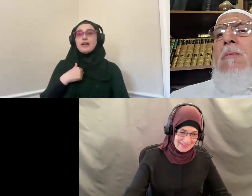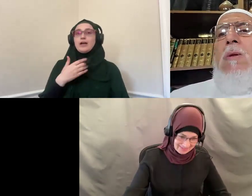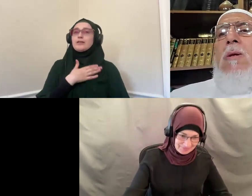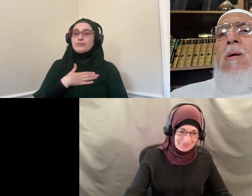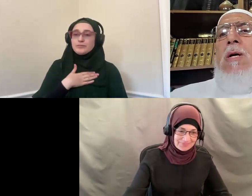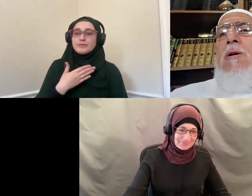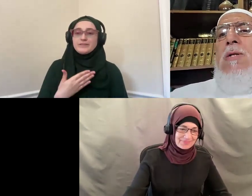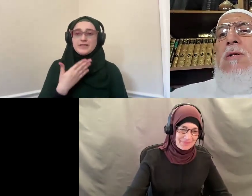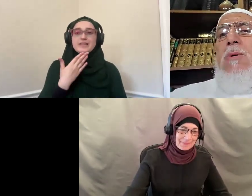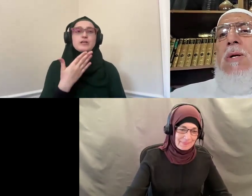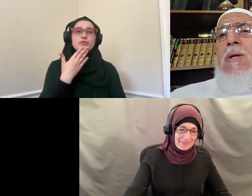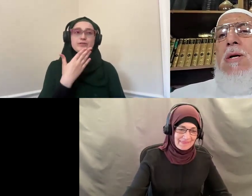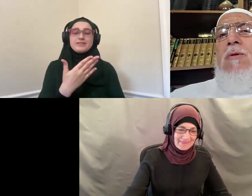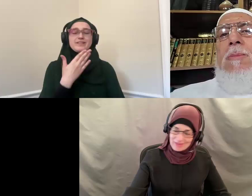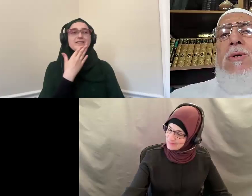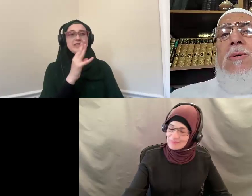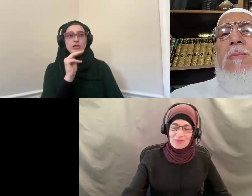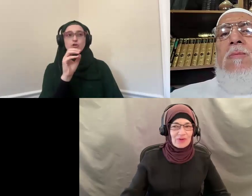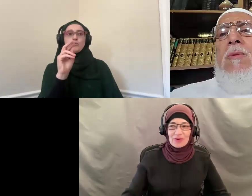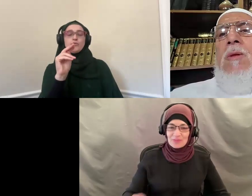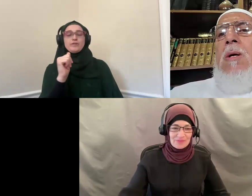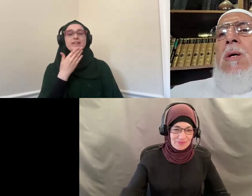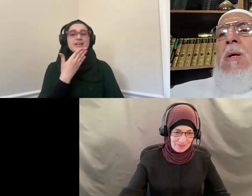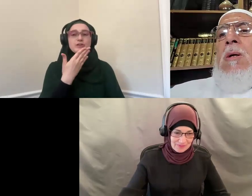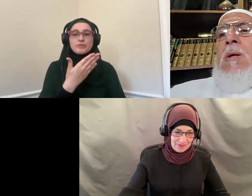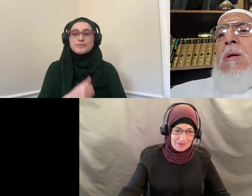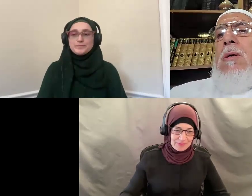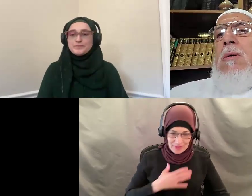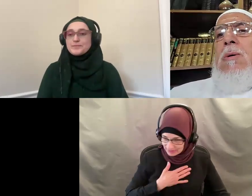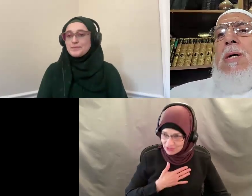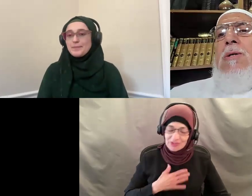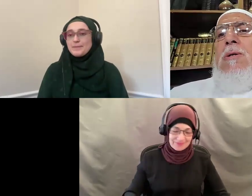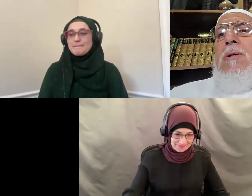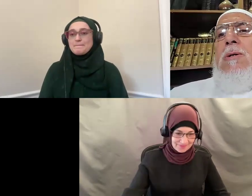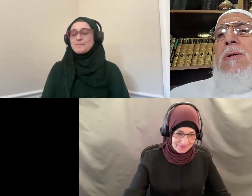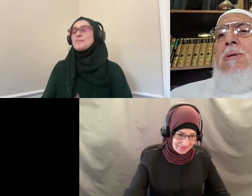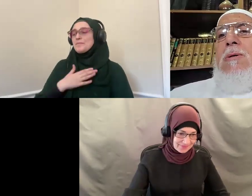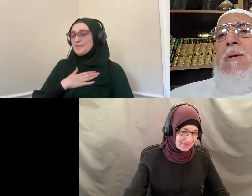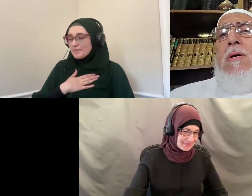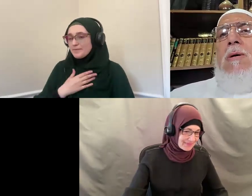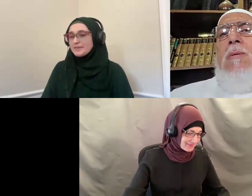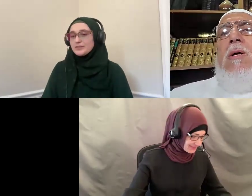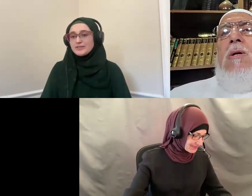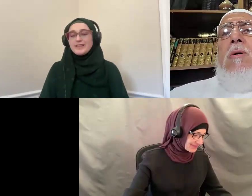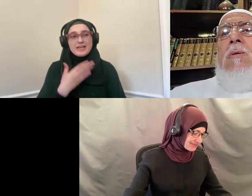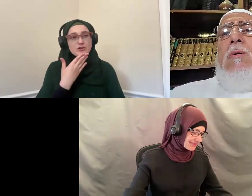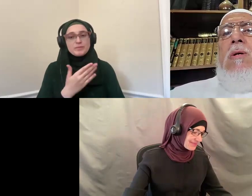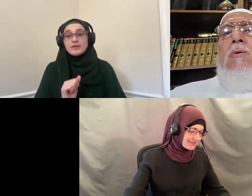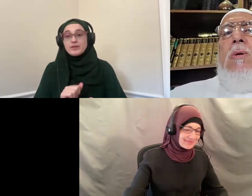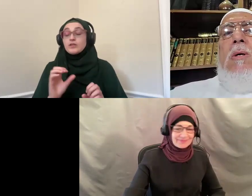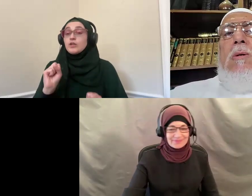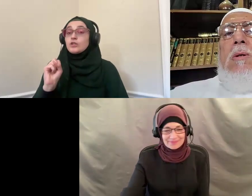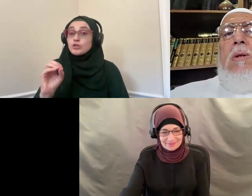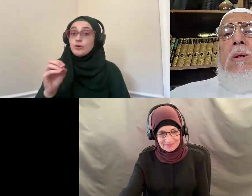you. Thank you, Sister Muna. Thank you very much. My pleasure. Thank you. So